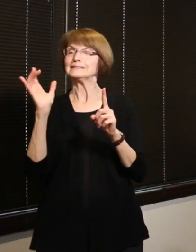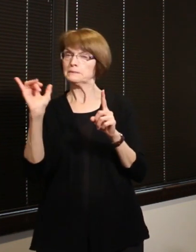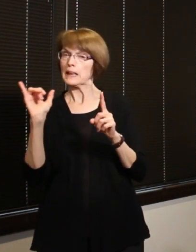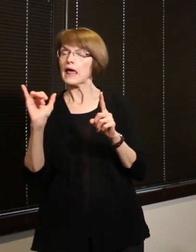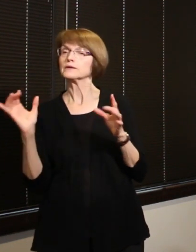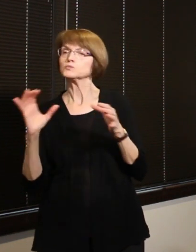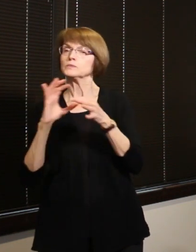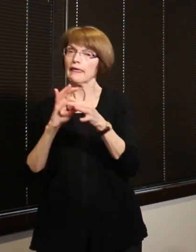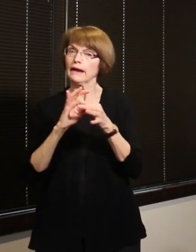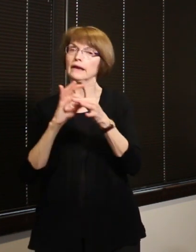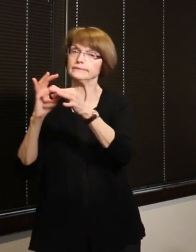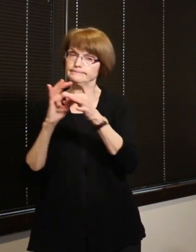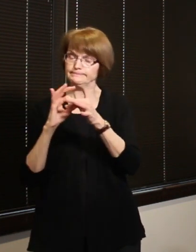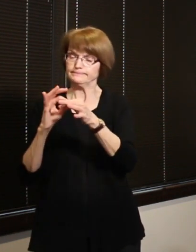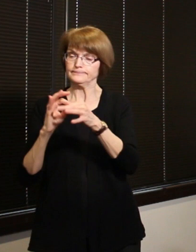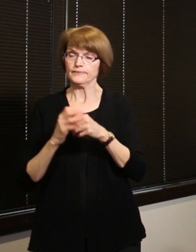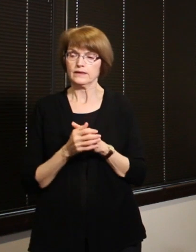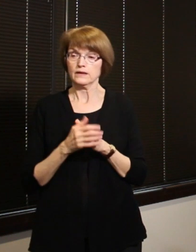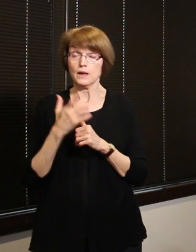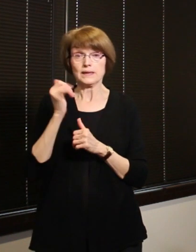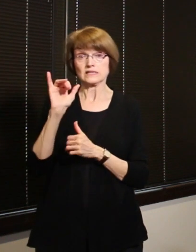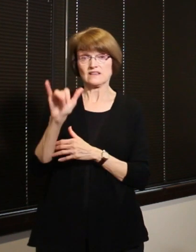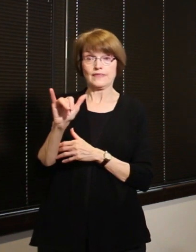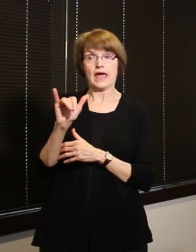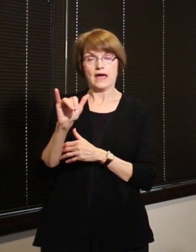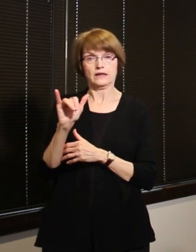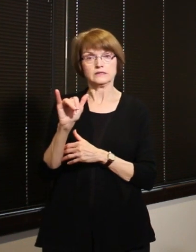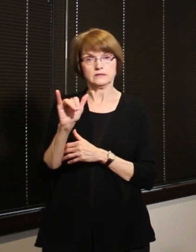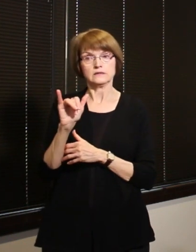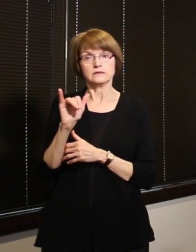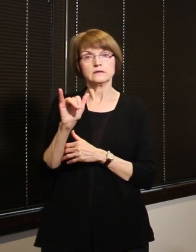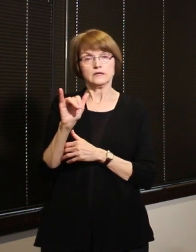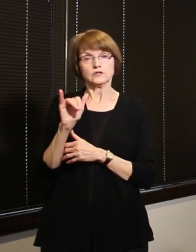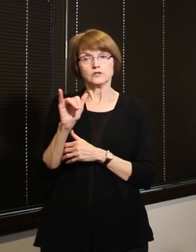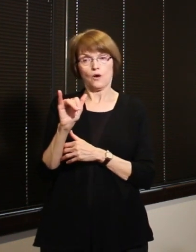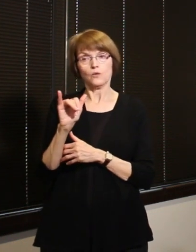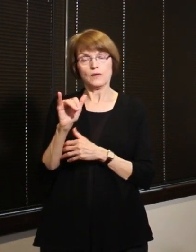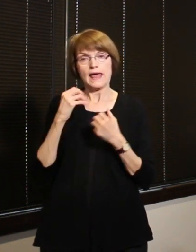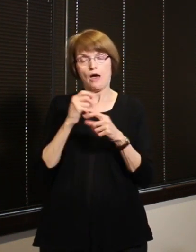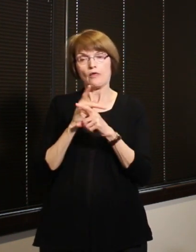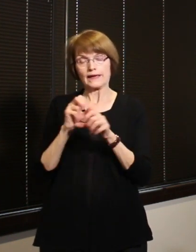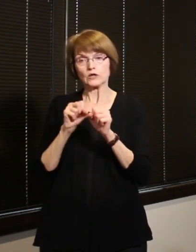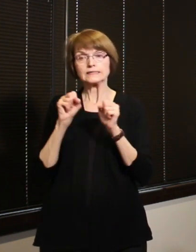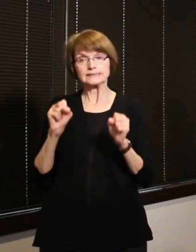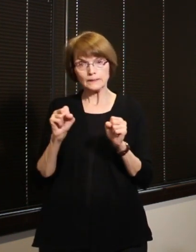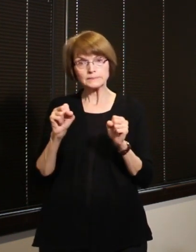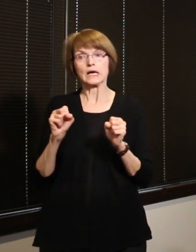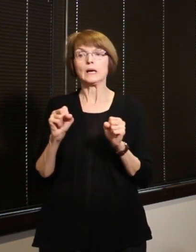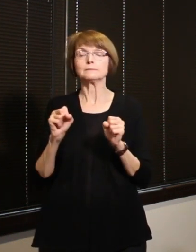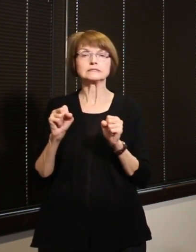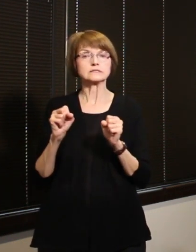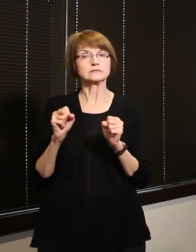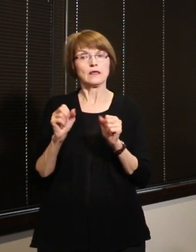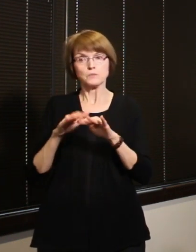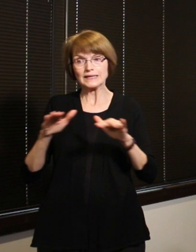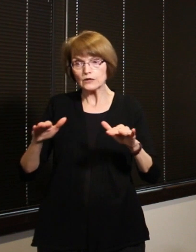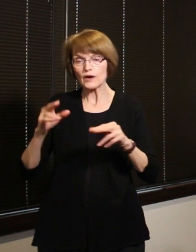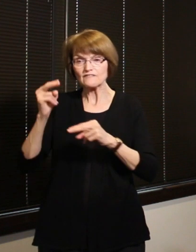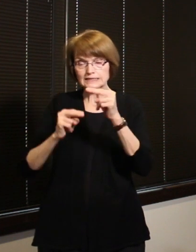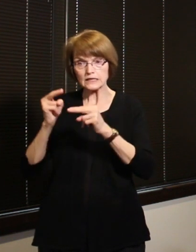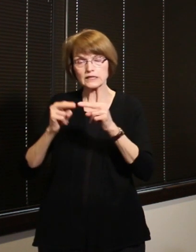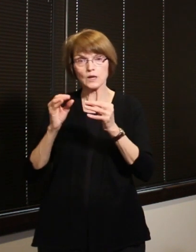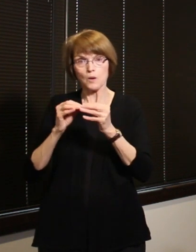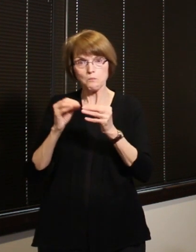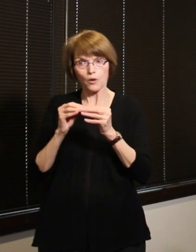And so because of that, there's heightened awareness of this now at our pediatric facilities. And